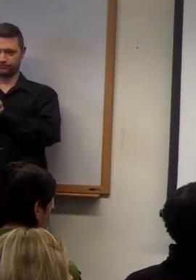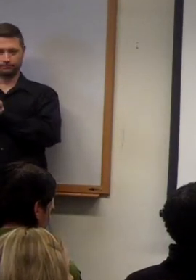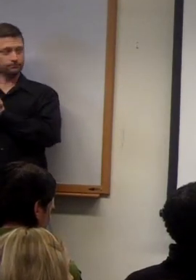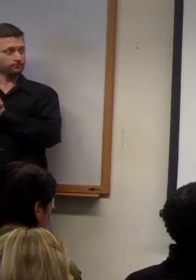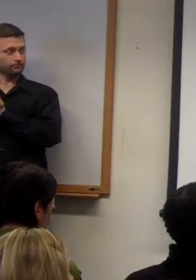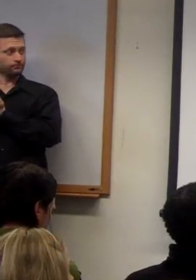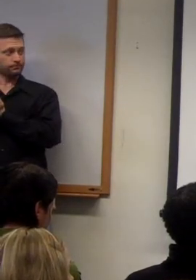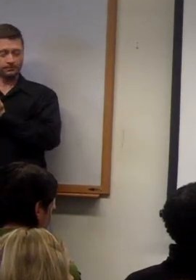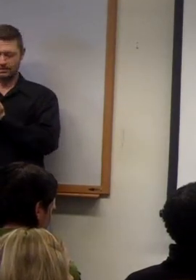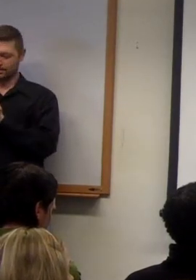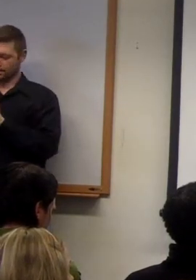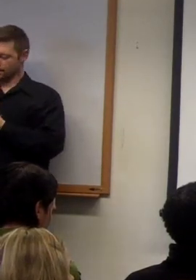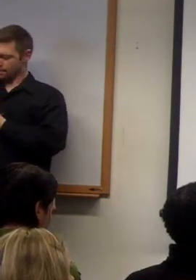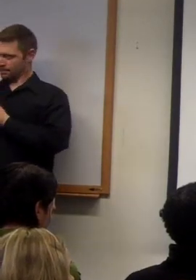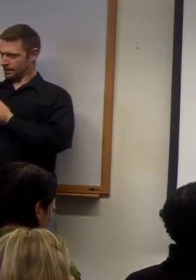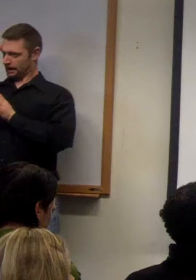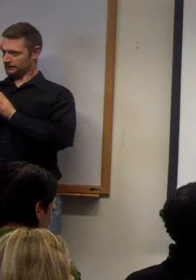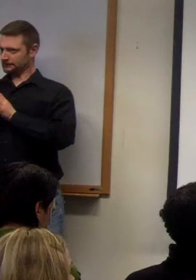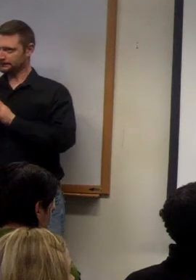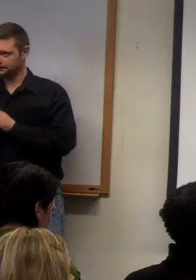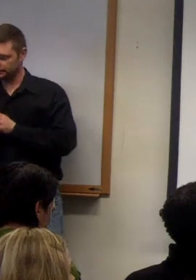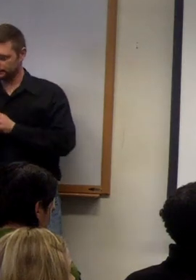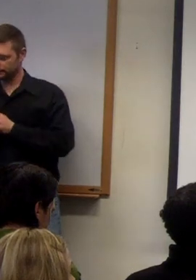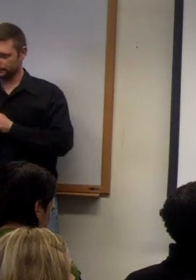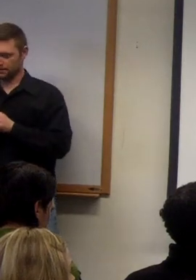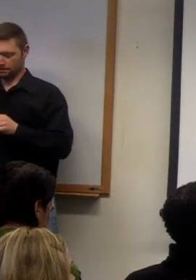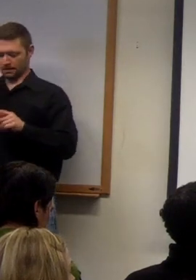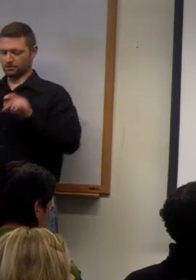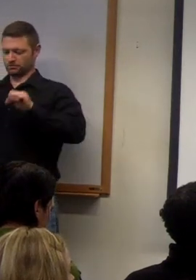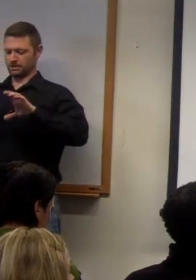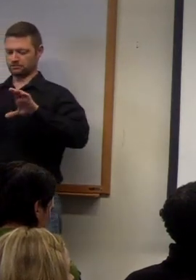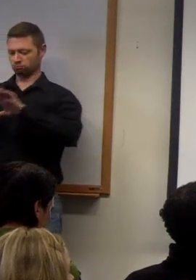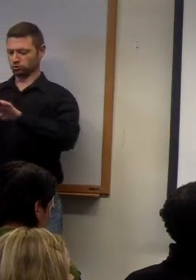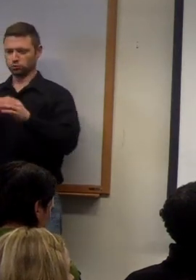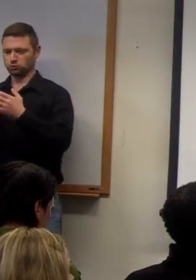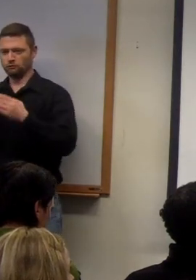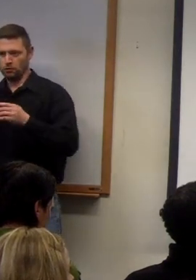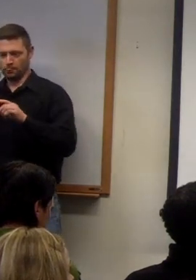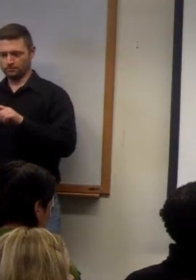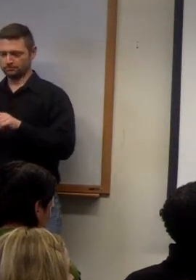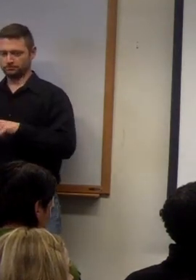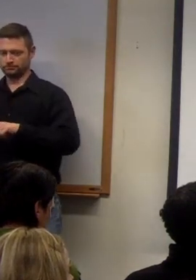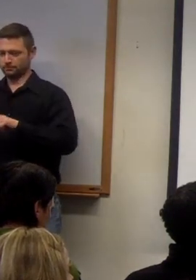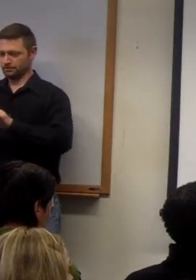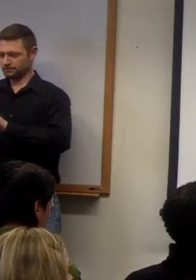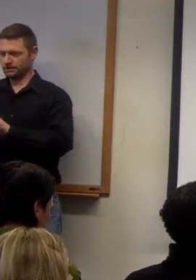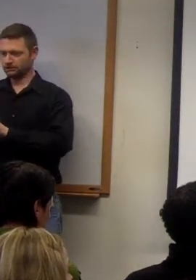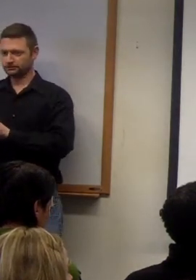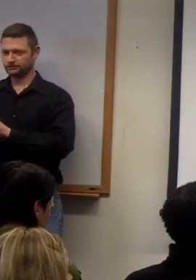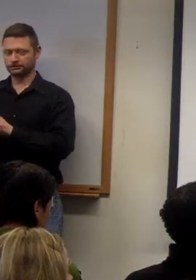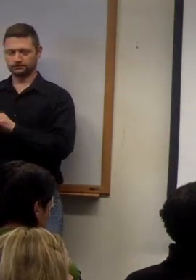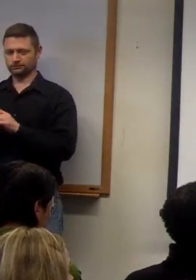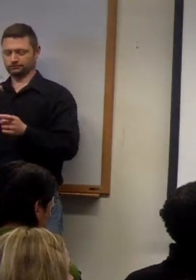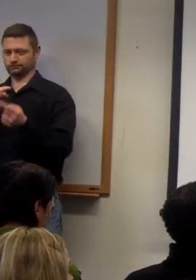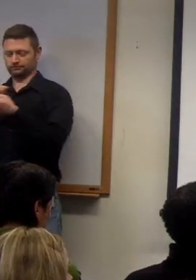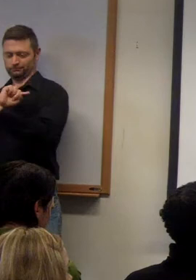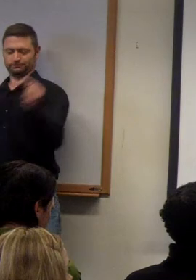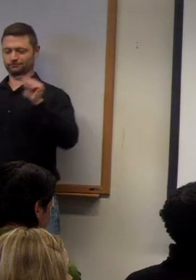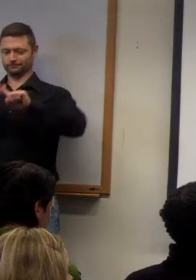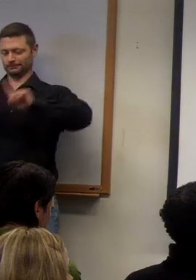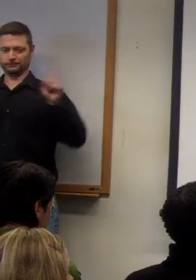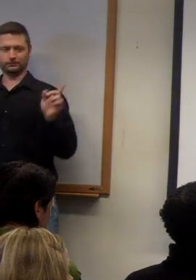that black people can do things for themselves is a radical notion, and it is still a radical notion to this day.